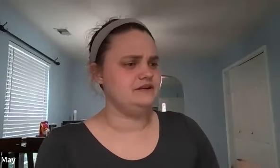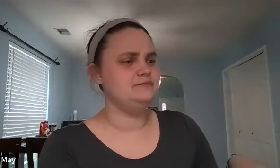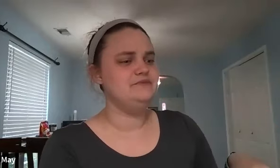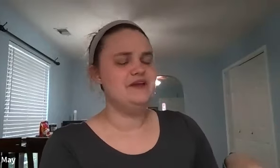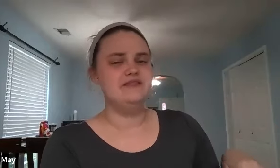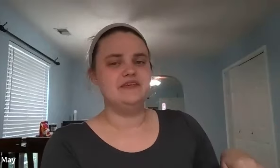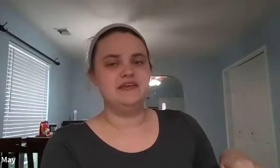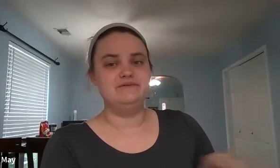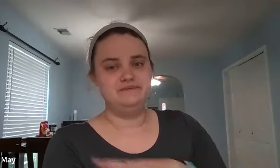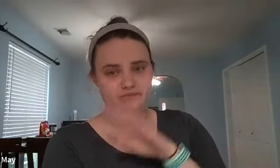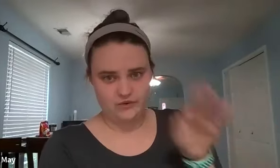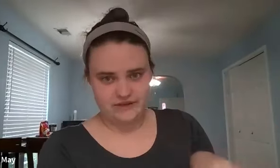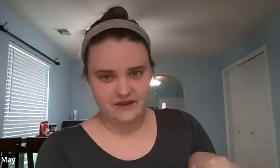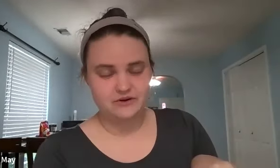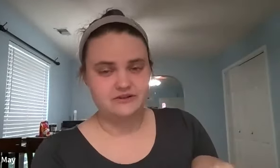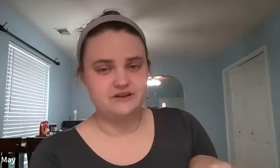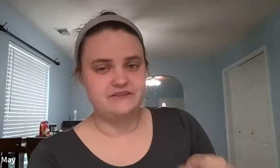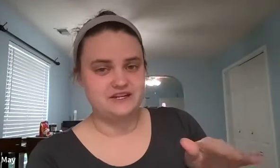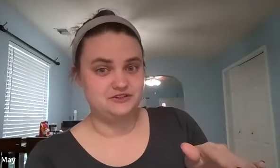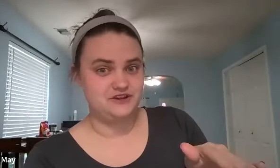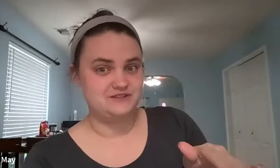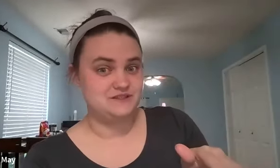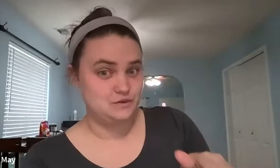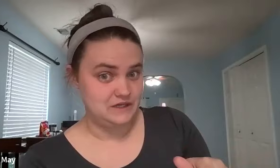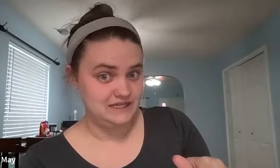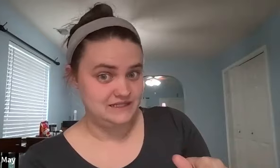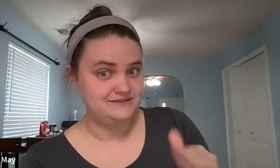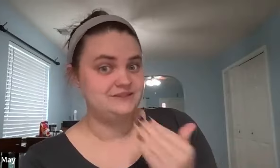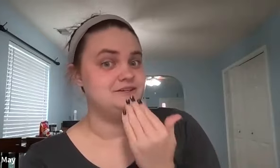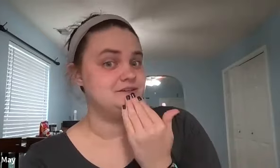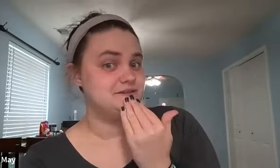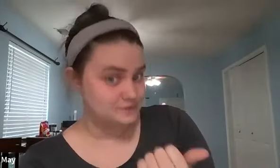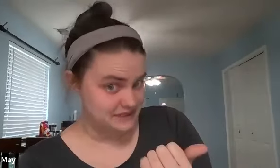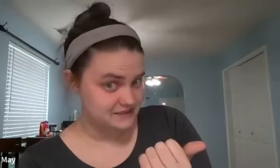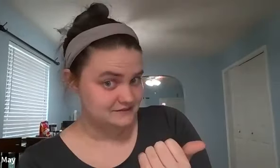later. Then what we had earlier that I showed you guys was sweet. Sweet.